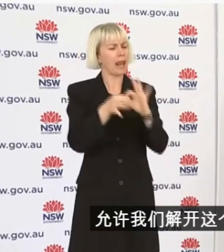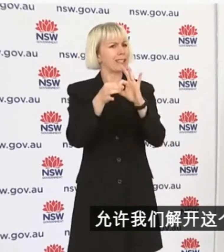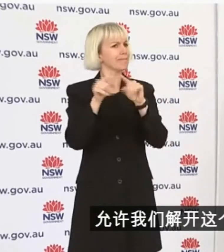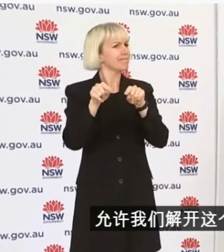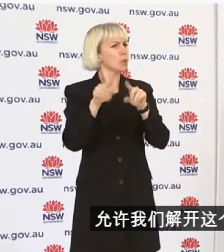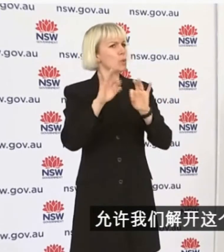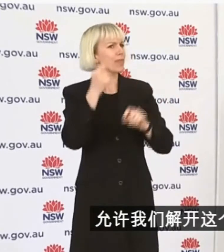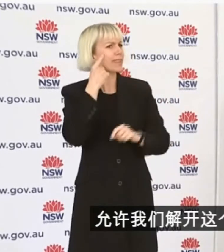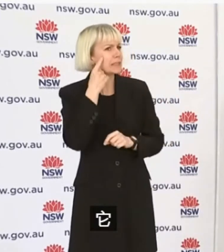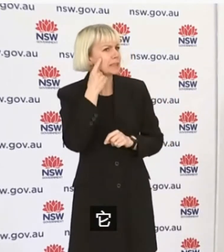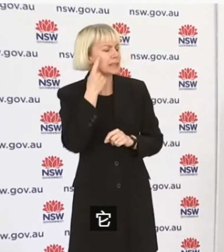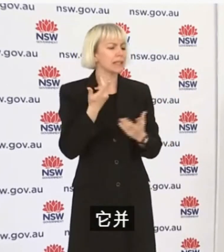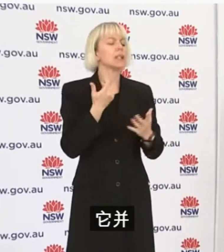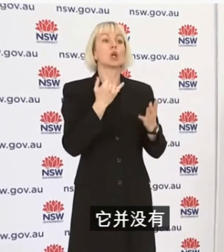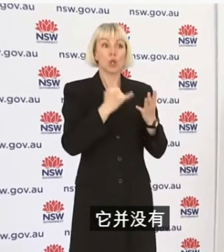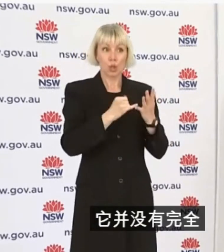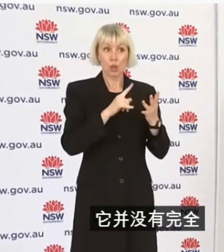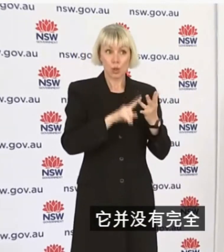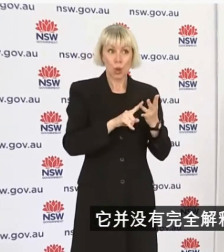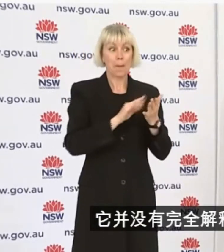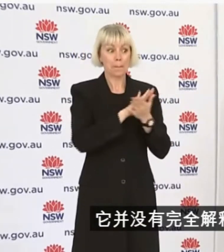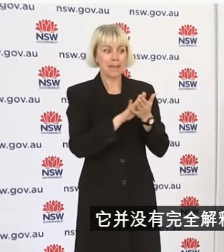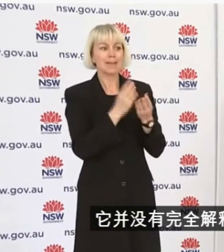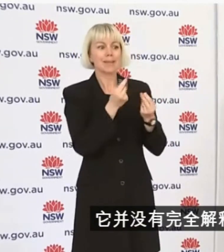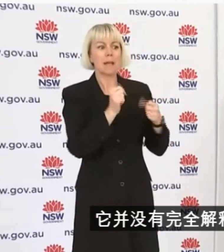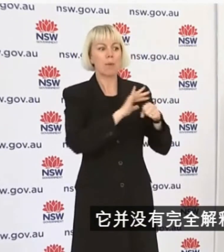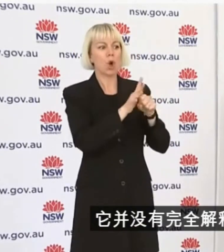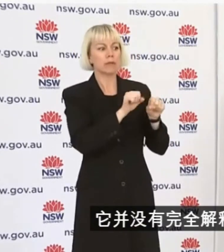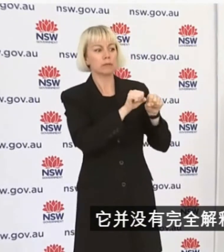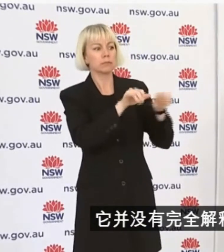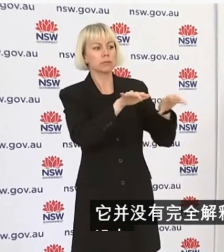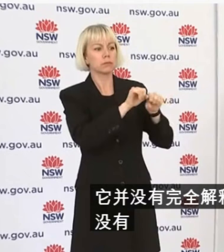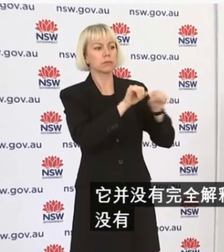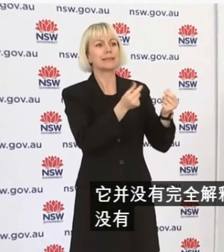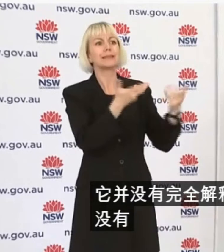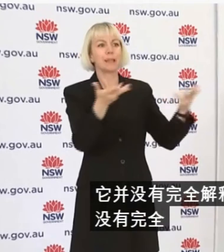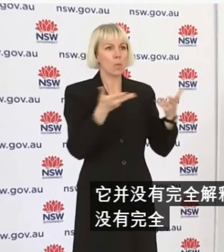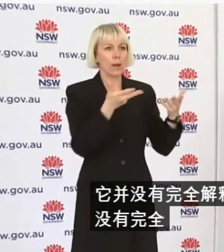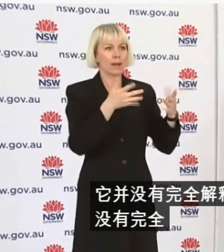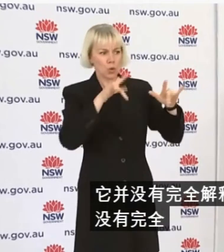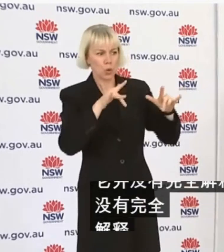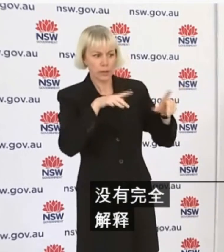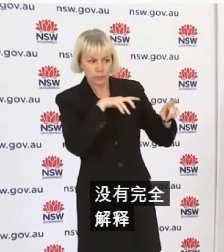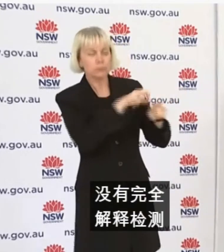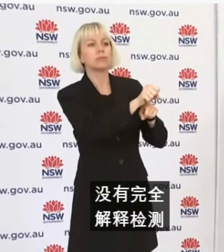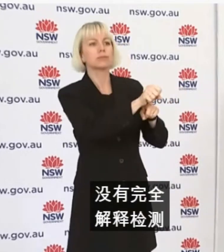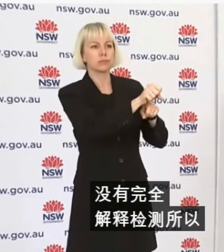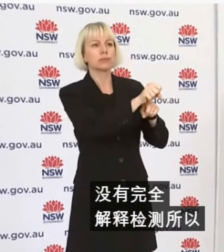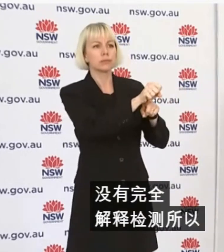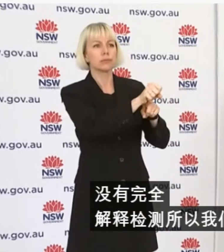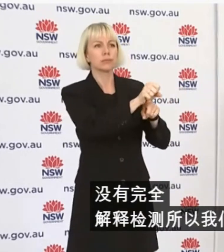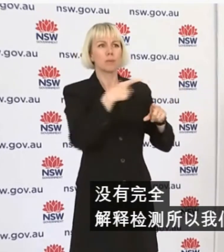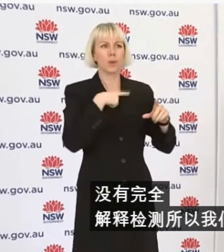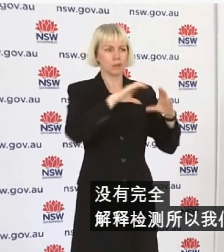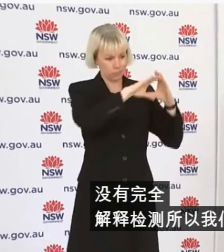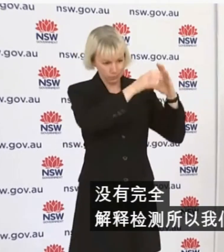of transmission, it doesn't fully explain today, our cases does not fully explain the detections,